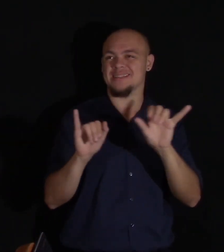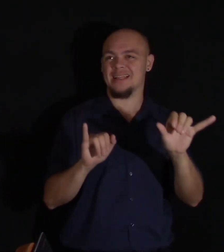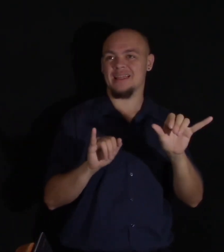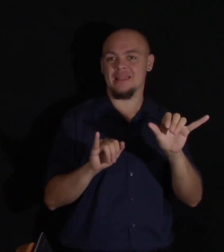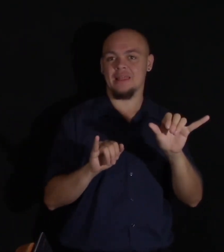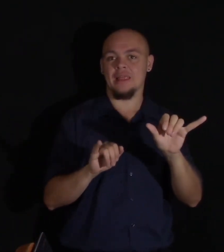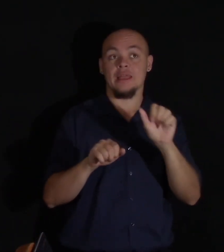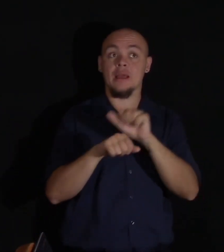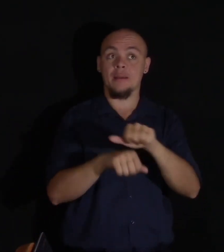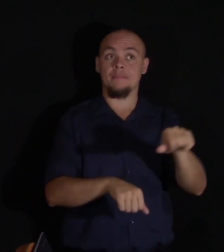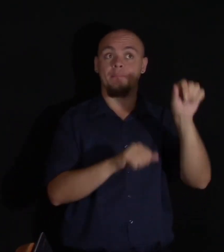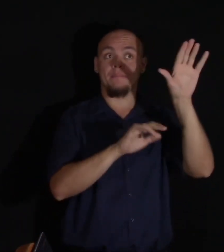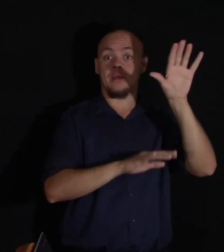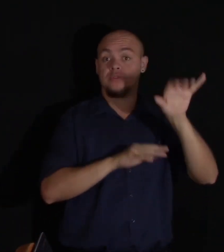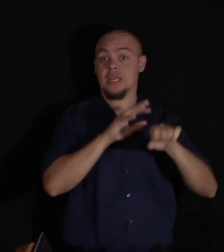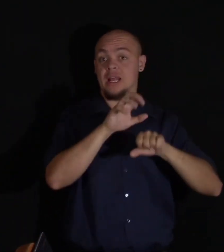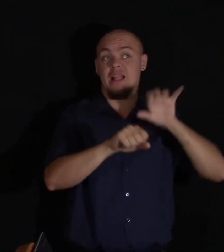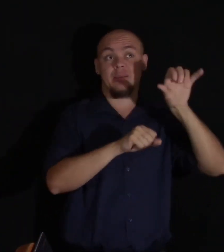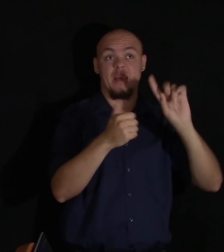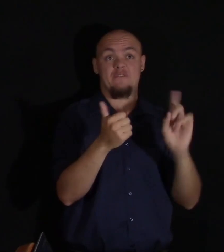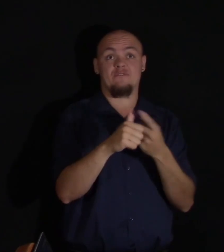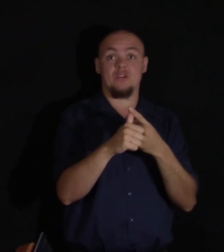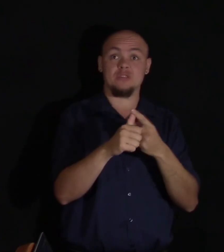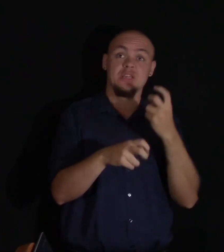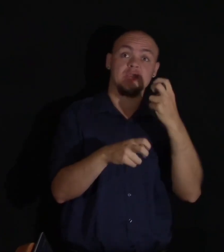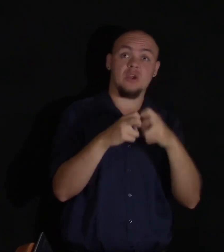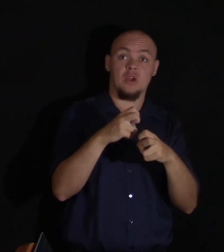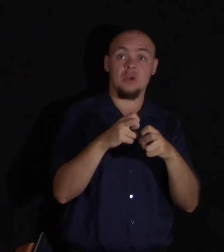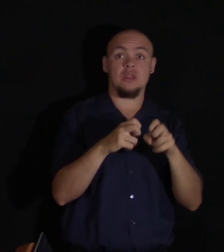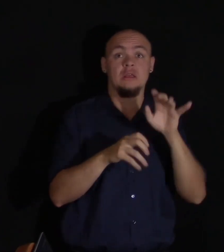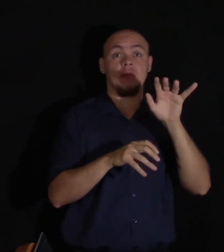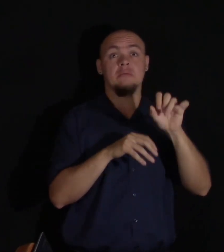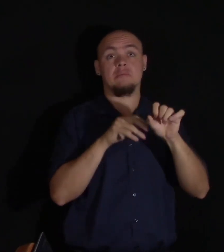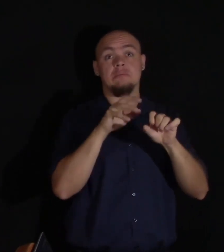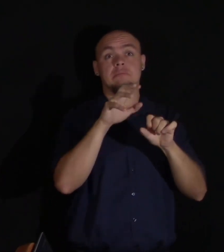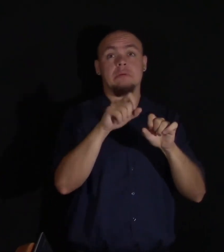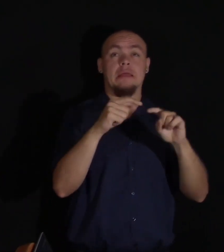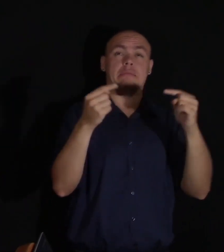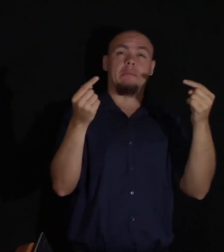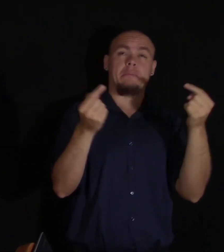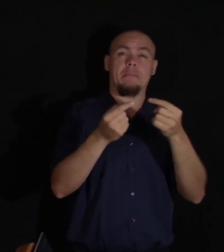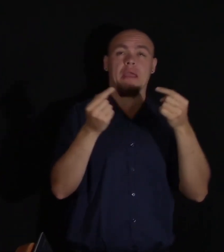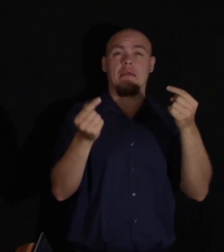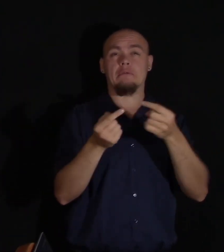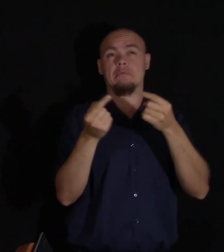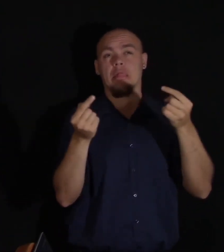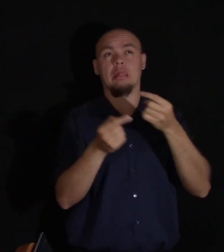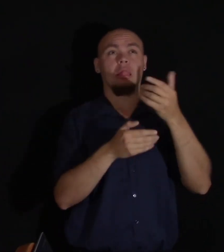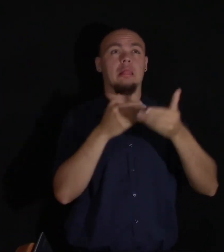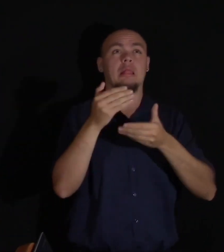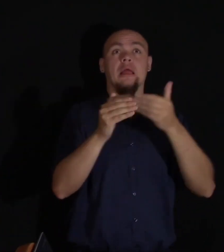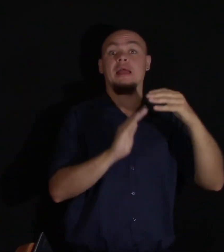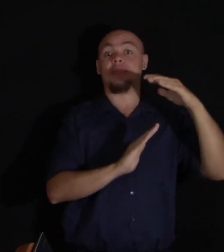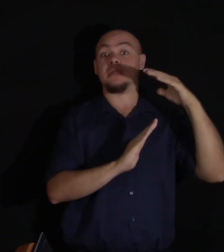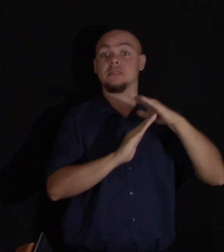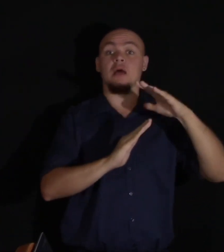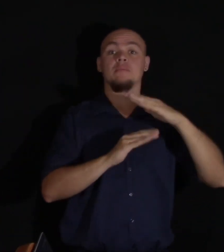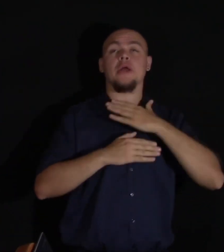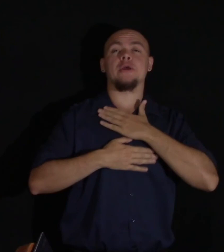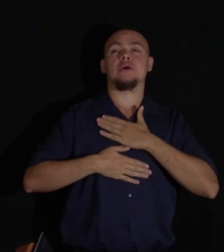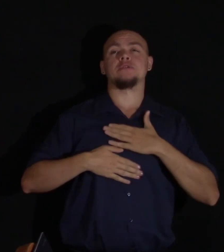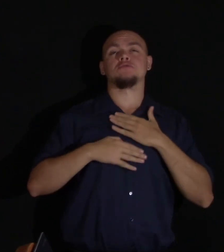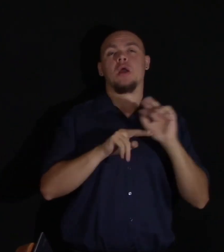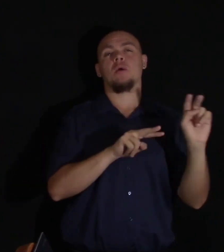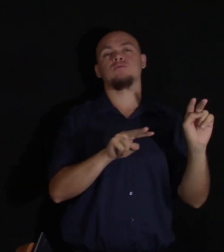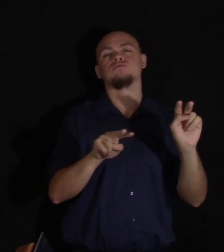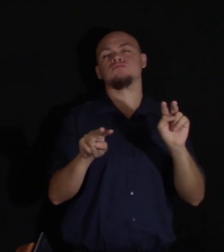up a mountain. At first it's hard, then it becomes painful, but once you reach the top, you enjoy a great